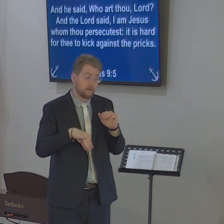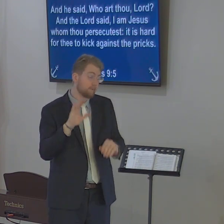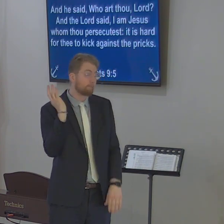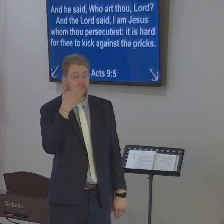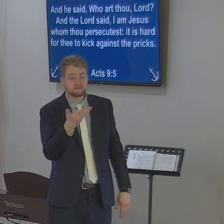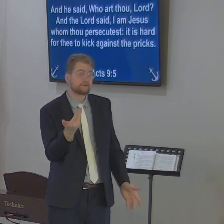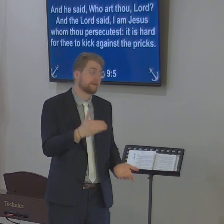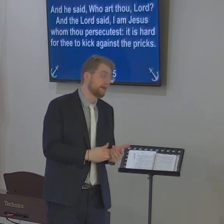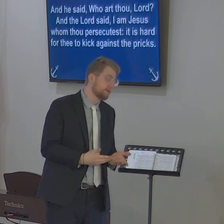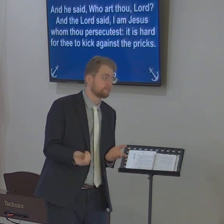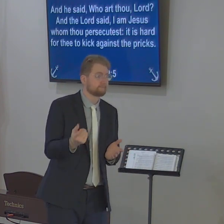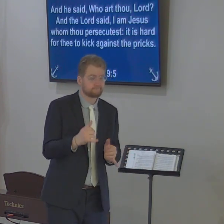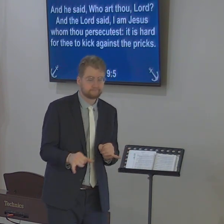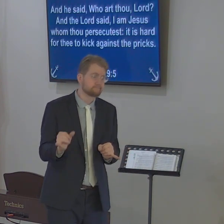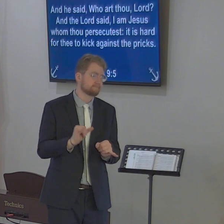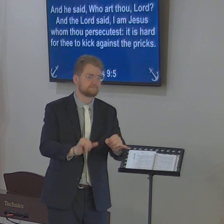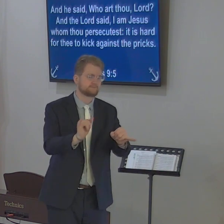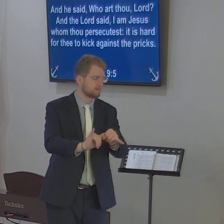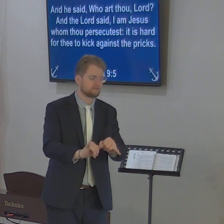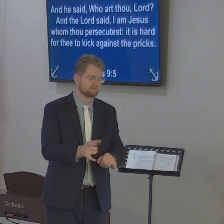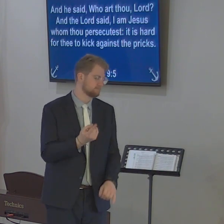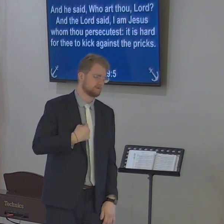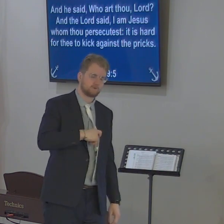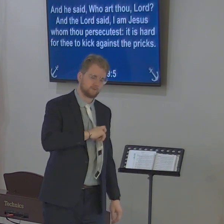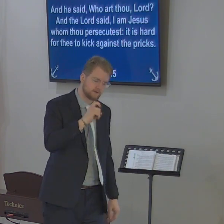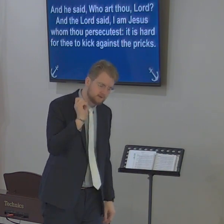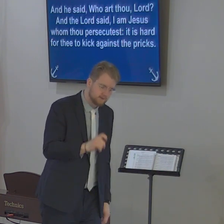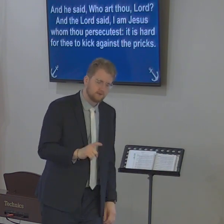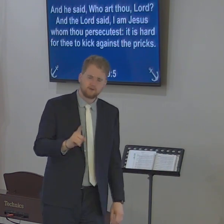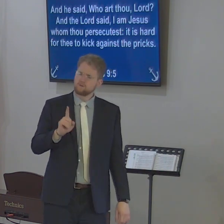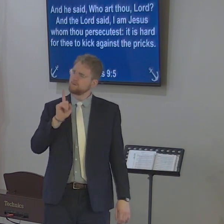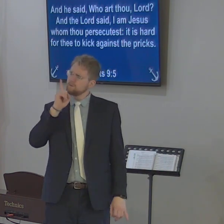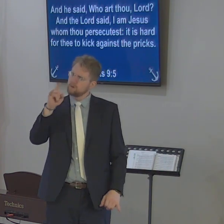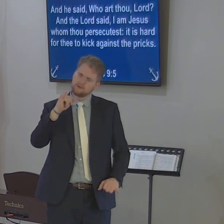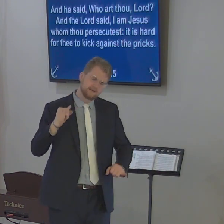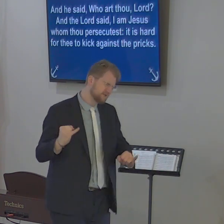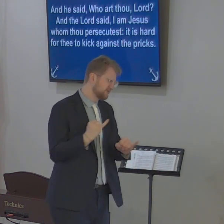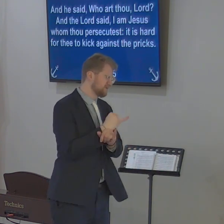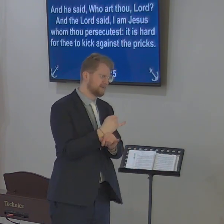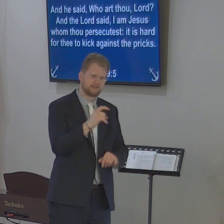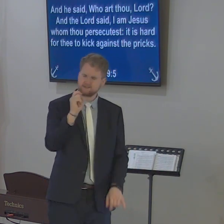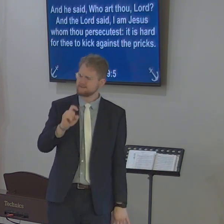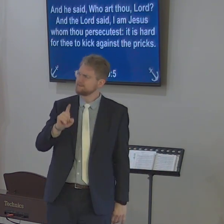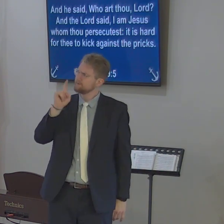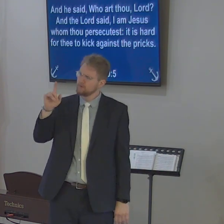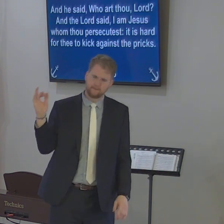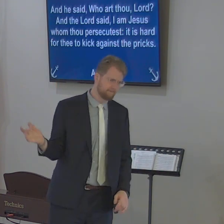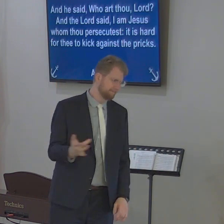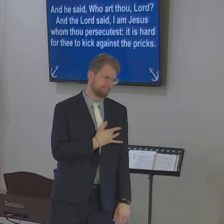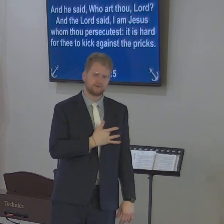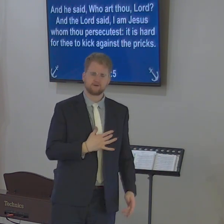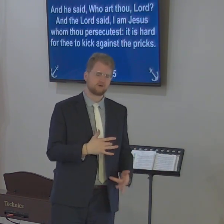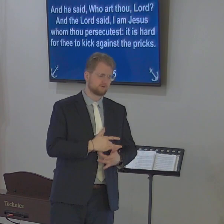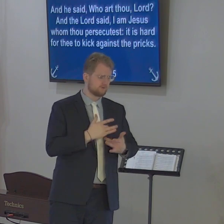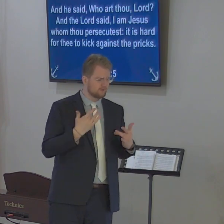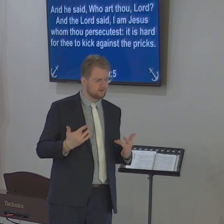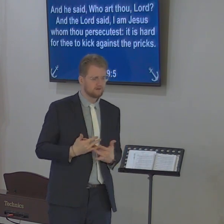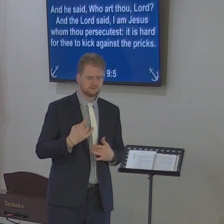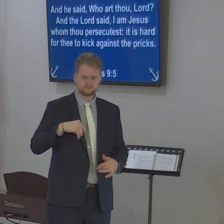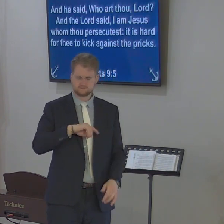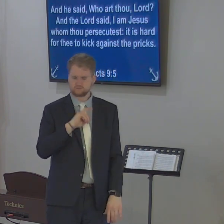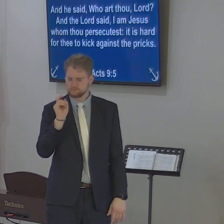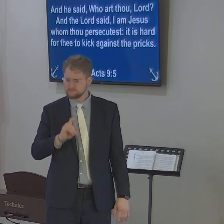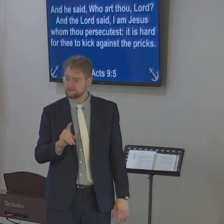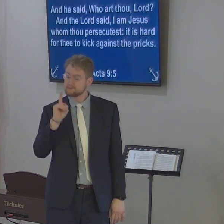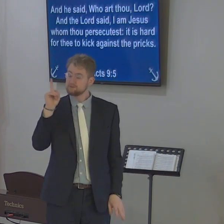you to intervene. Holy Spirit, we need you to prick hearts. Holy Spirit, we need you to open our eyes to the understanding of the